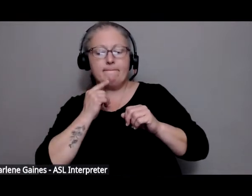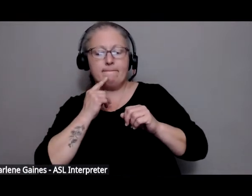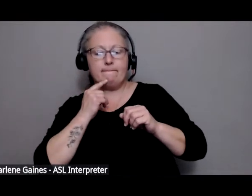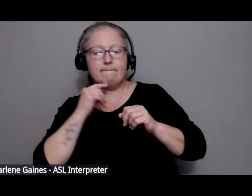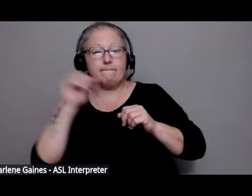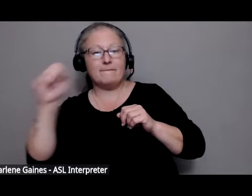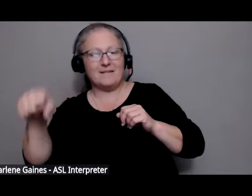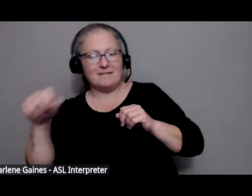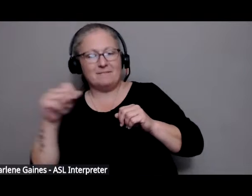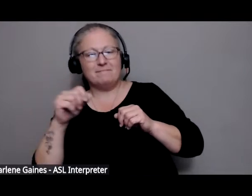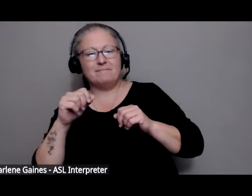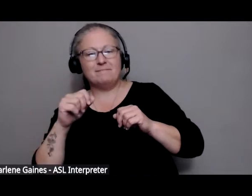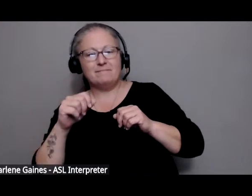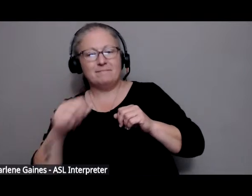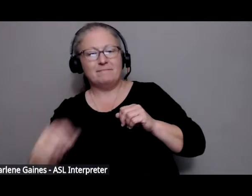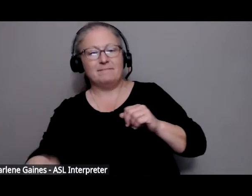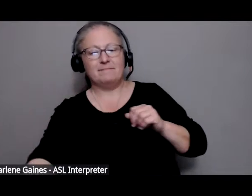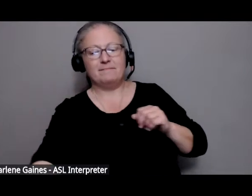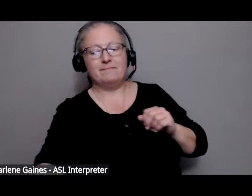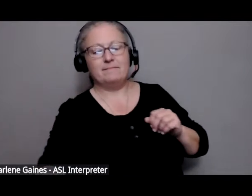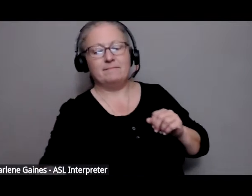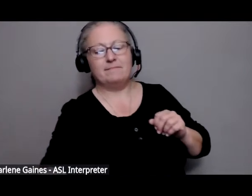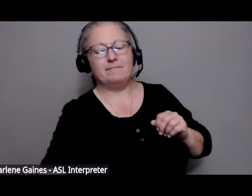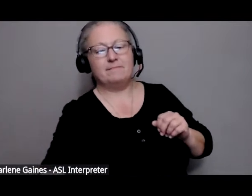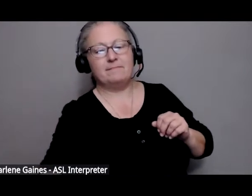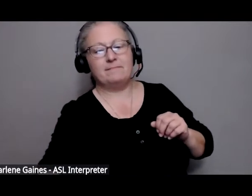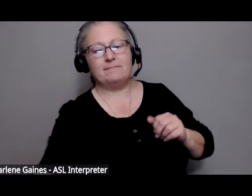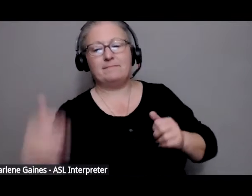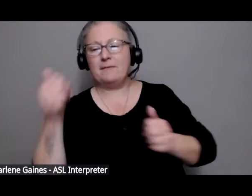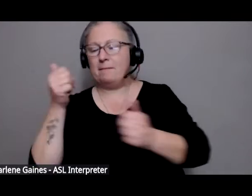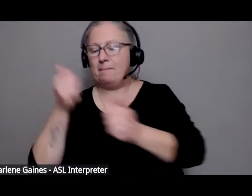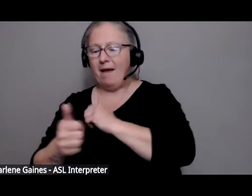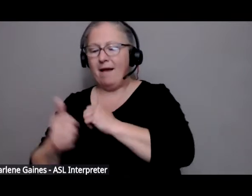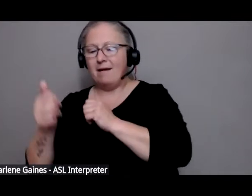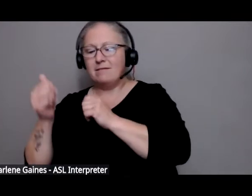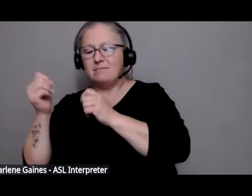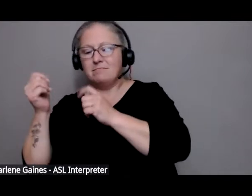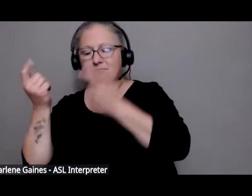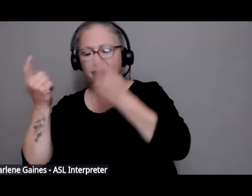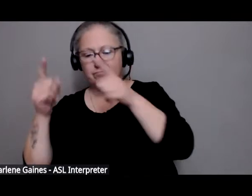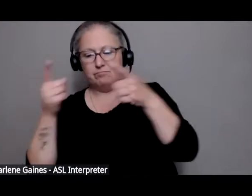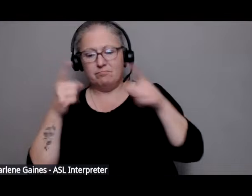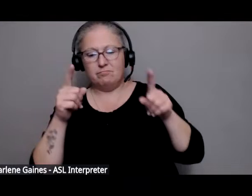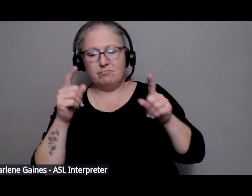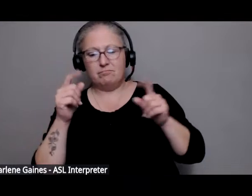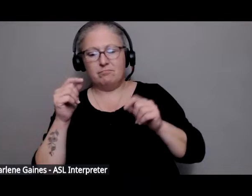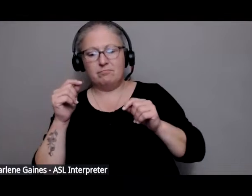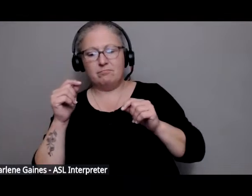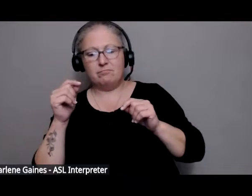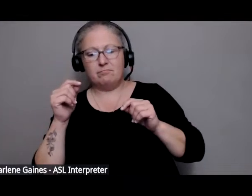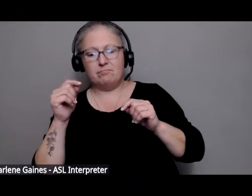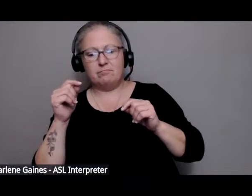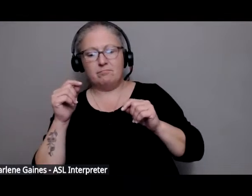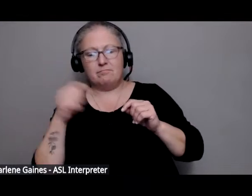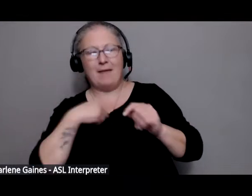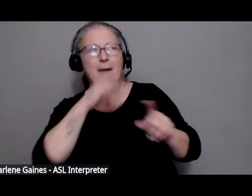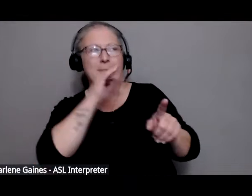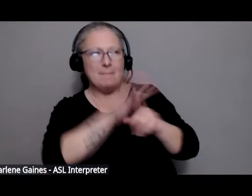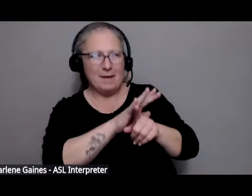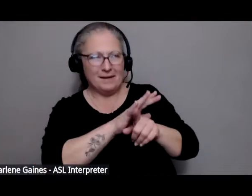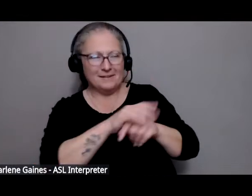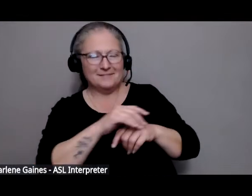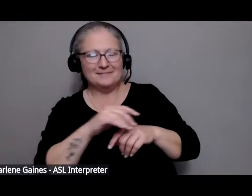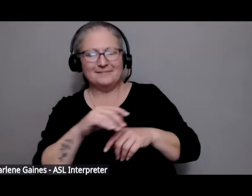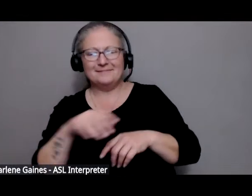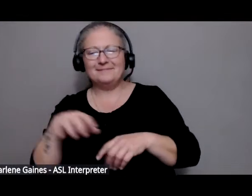Aye. okay, passes Now you unanimously. got me. So, I'm committed. okay, item